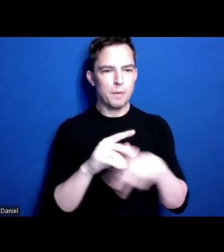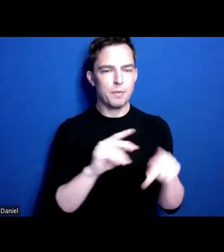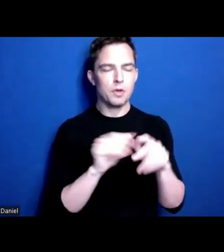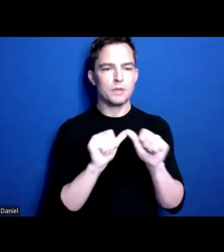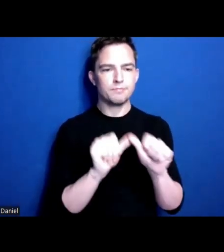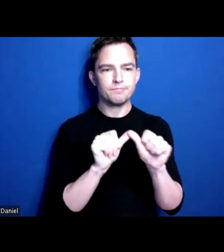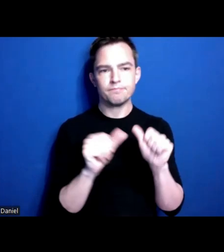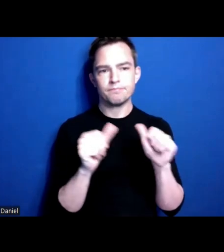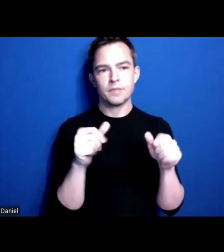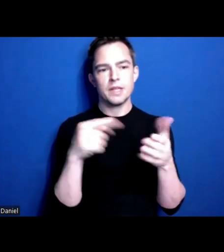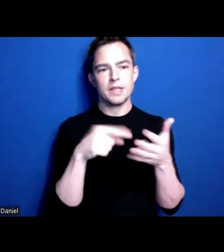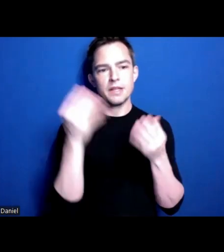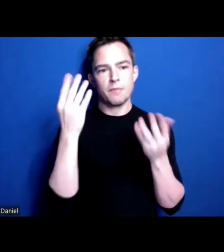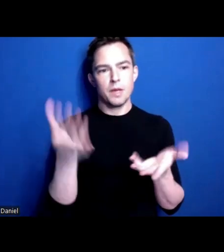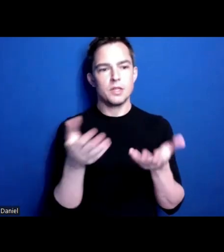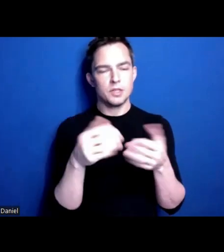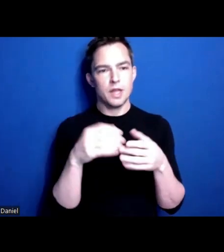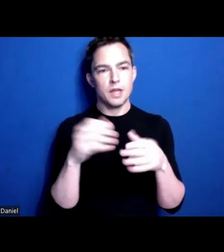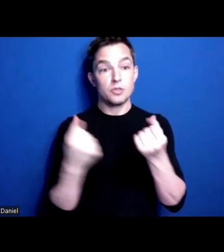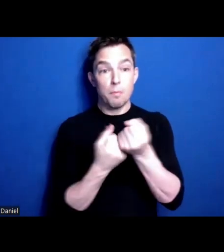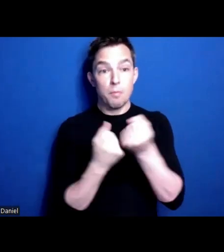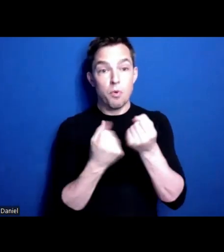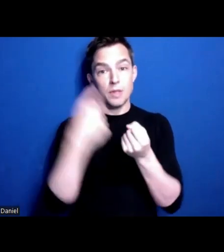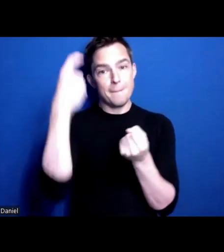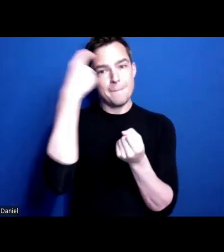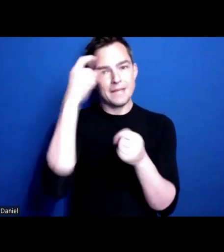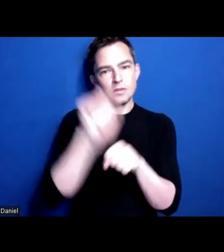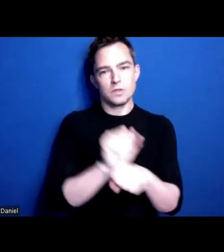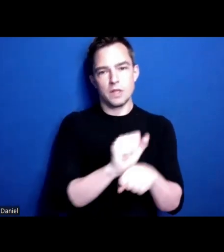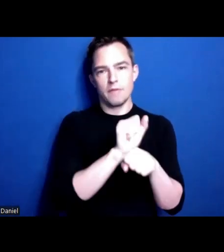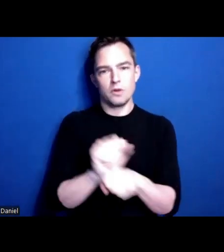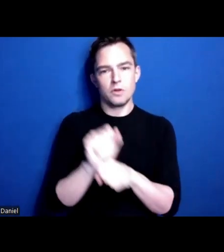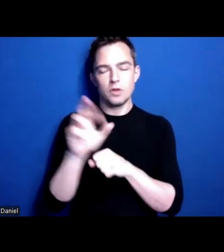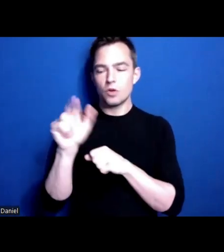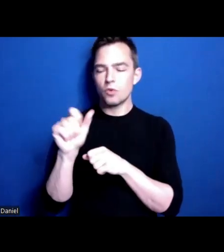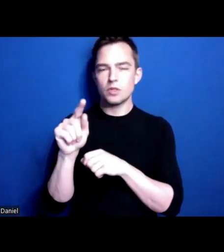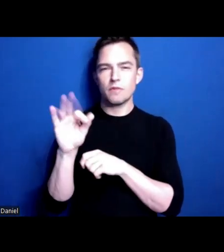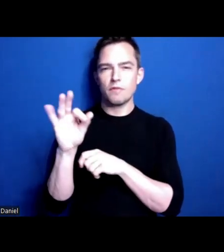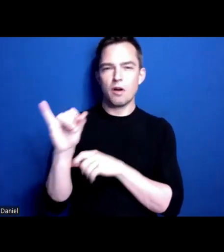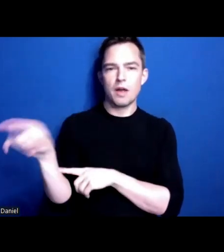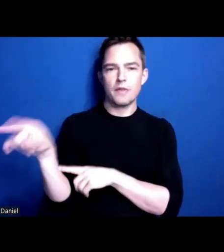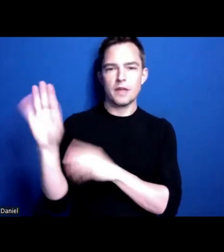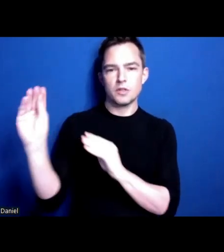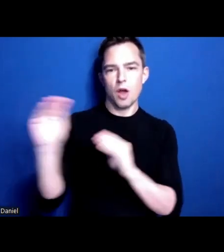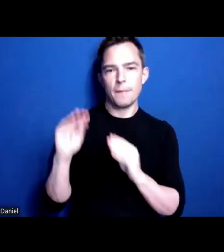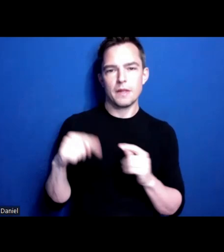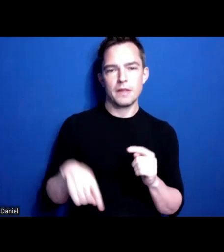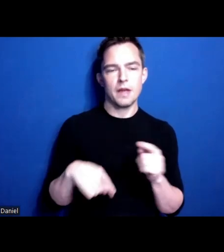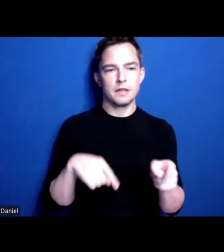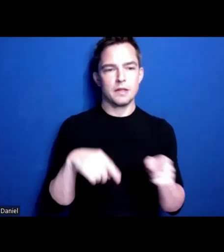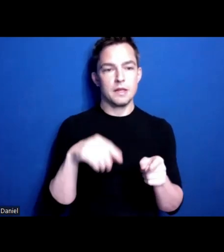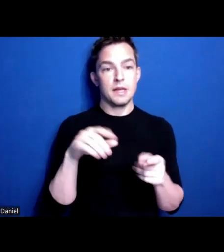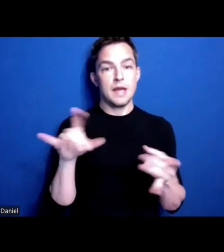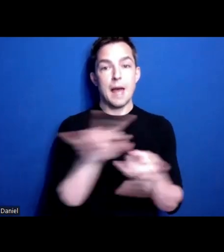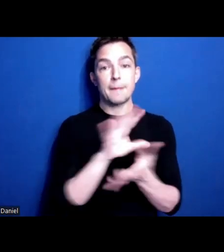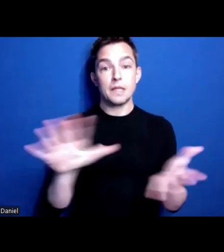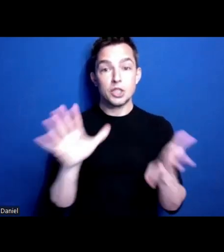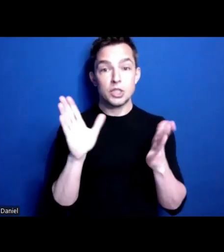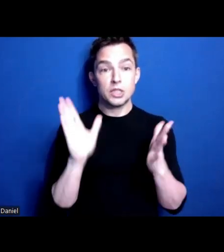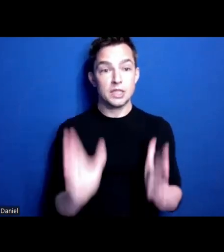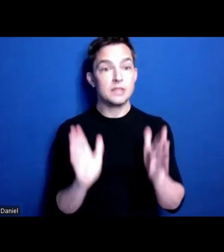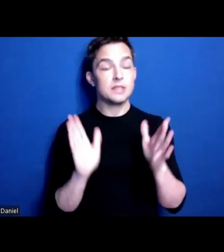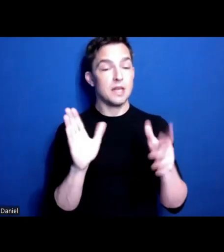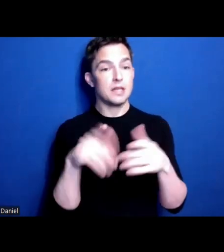that supports mental slavery. Rastafari taught me this. They taught me abolitionist and Black